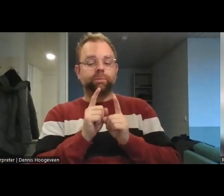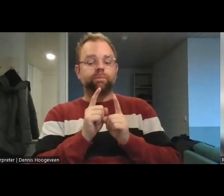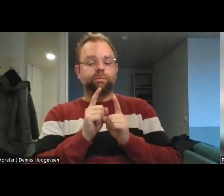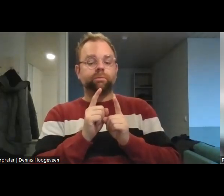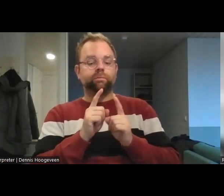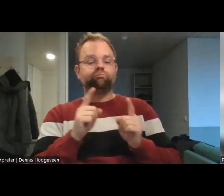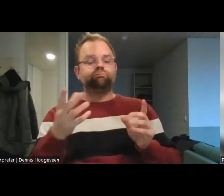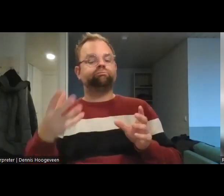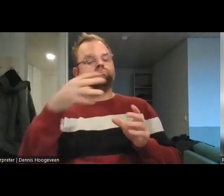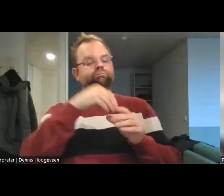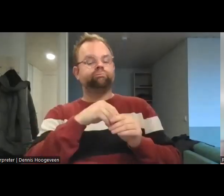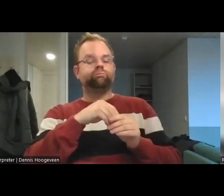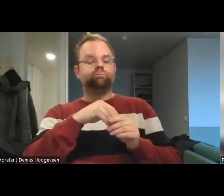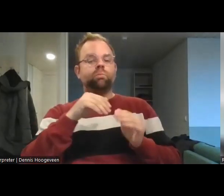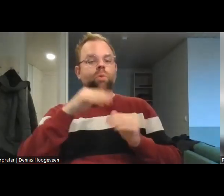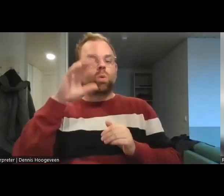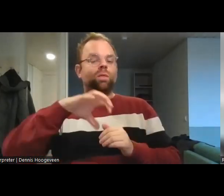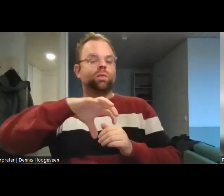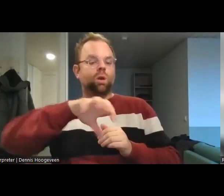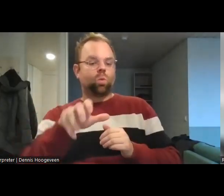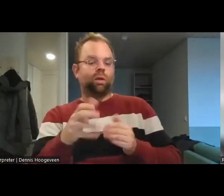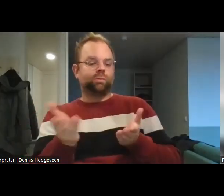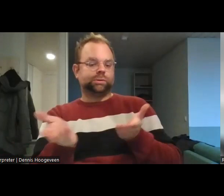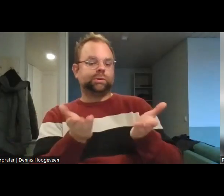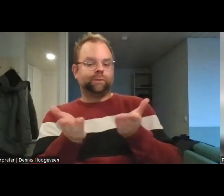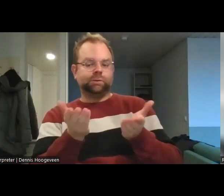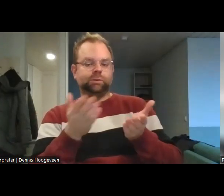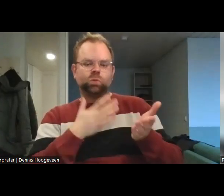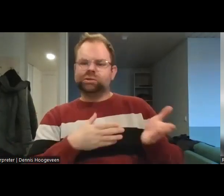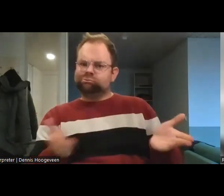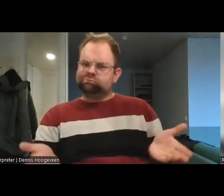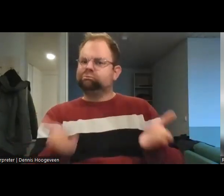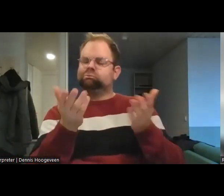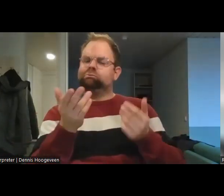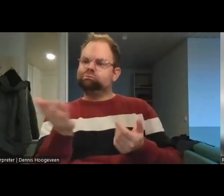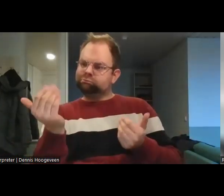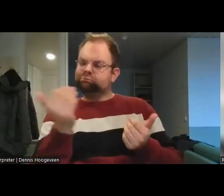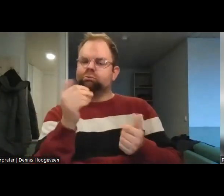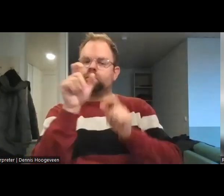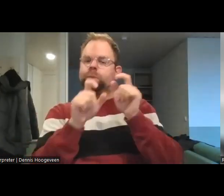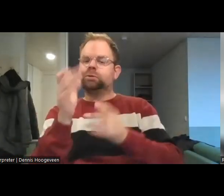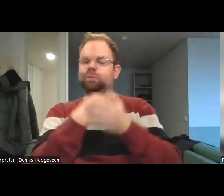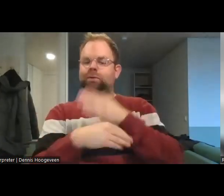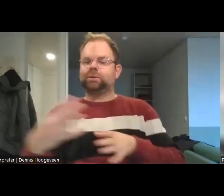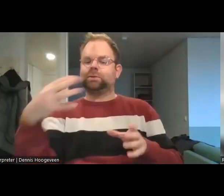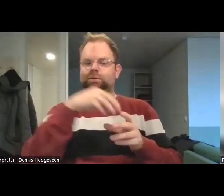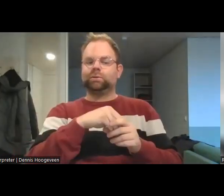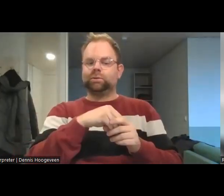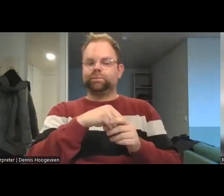well more advanced rights in terms of political rights, enforcement of